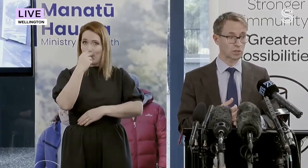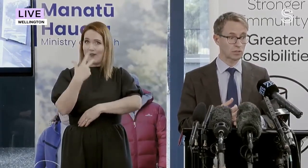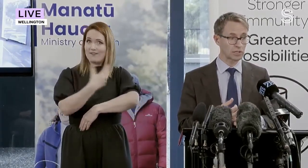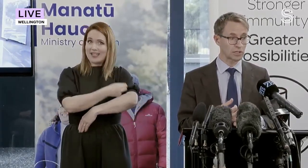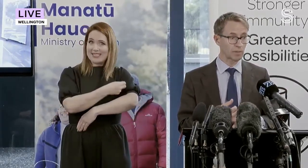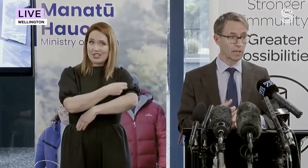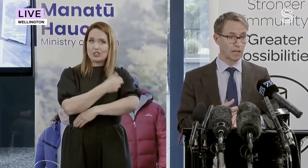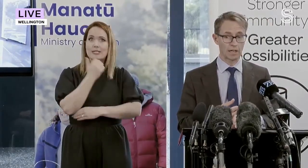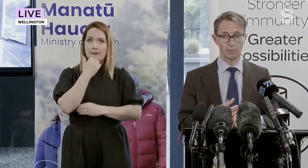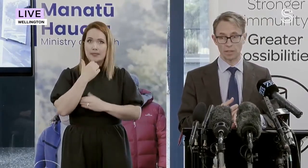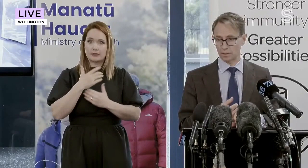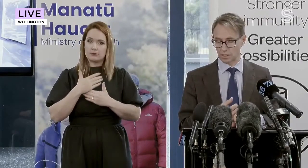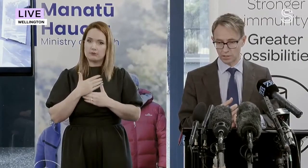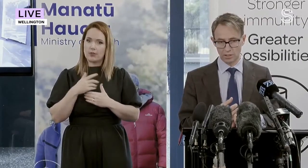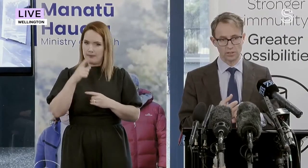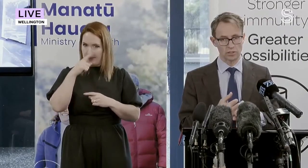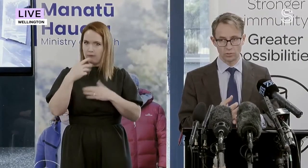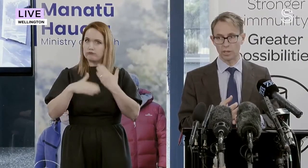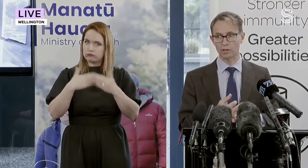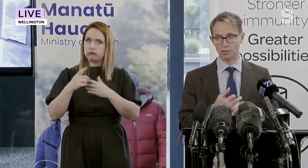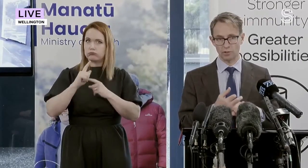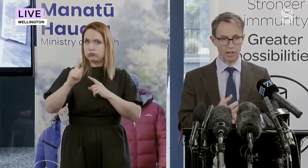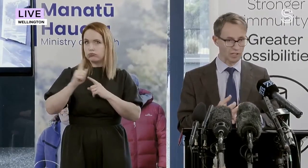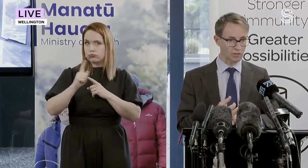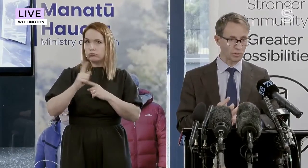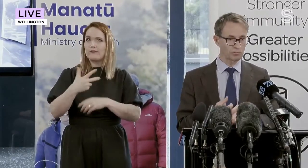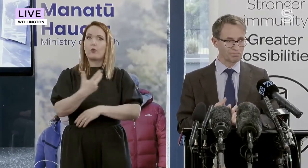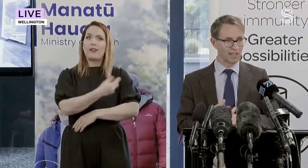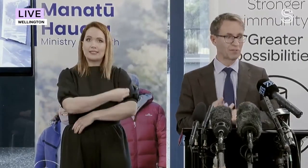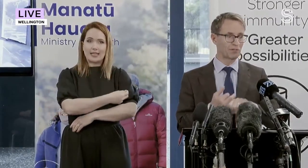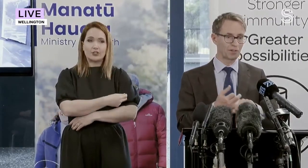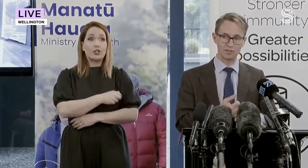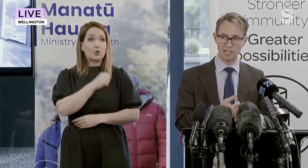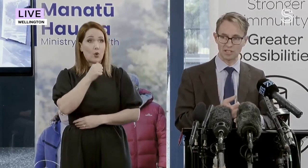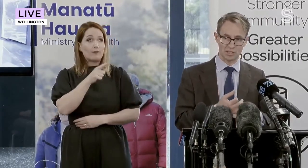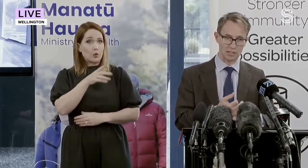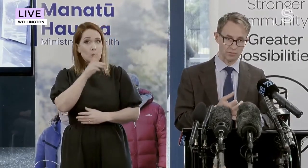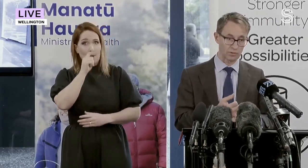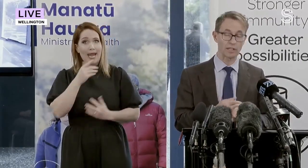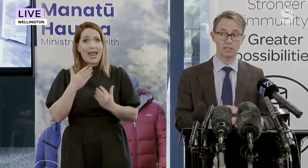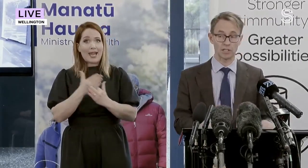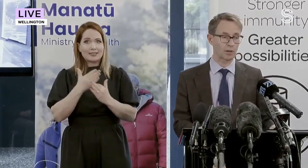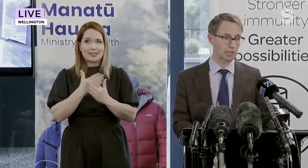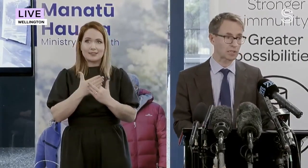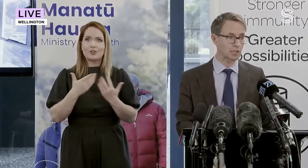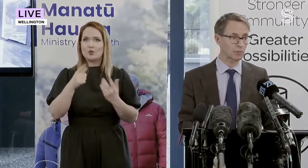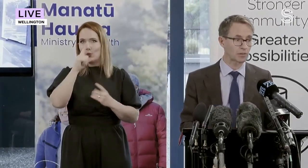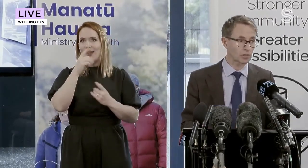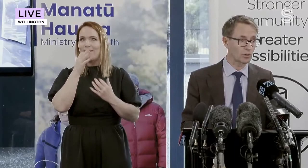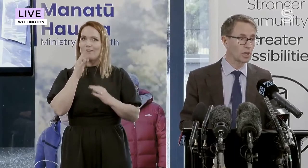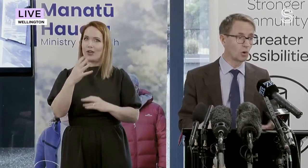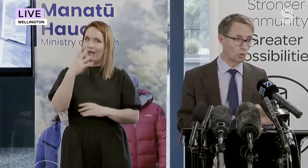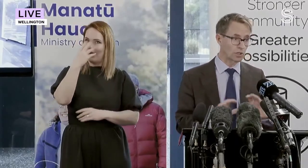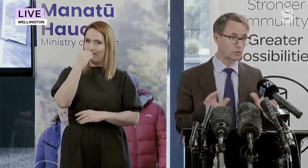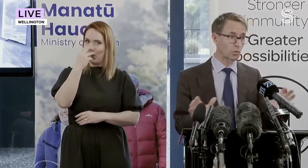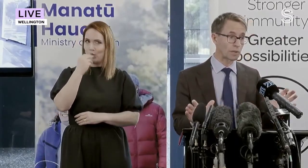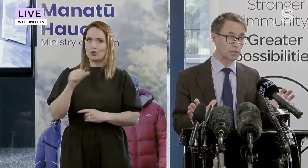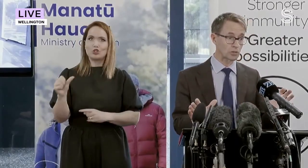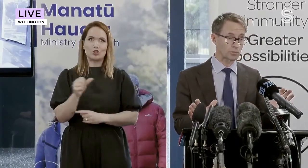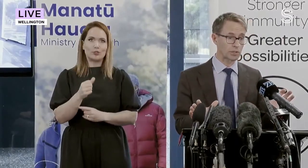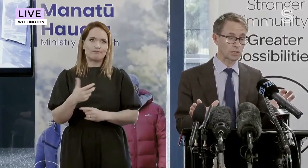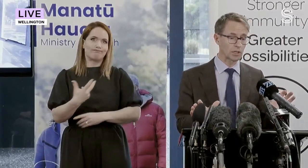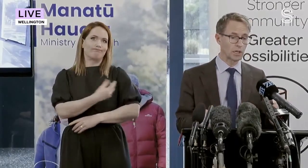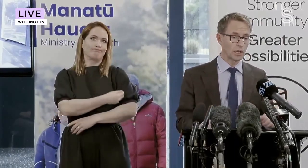continue to increase. Again, there's still merit if you're eligible for a flu vaccine and going and getting one. So all these